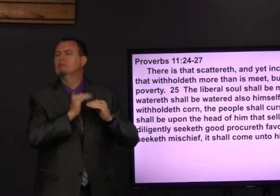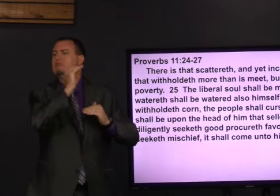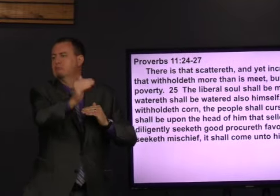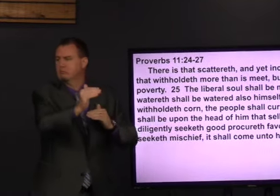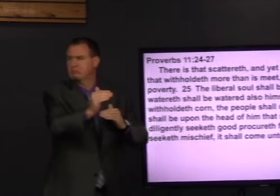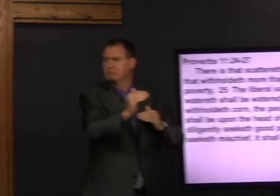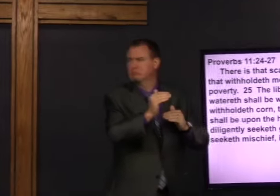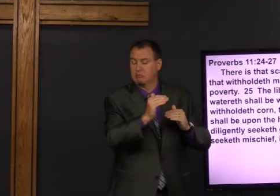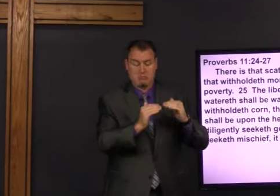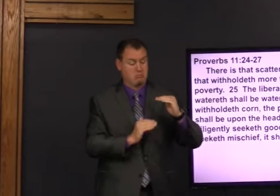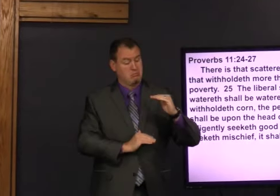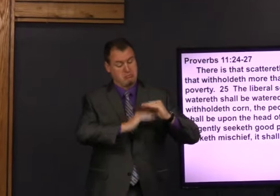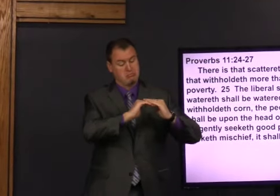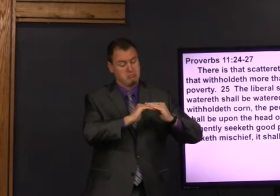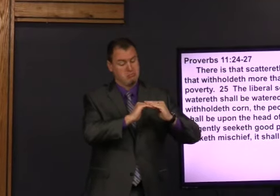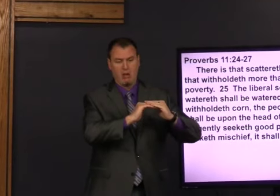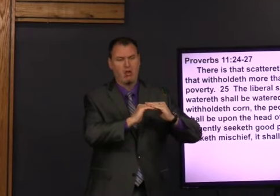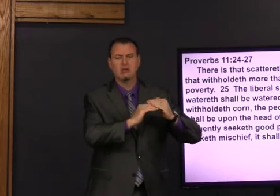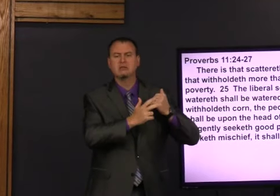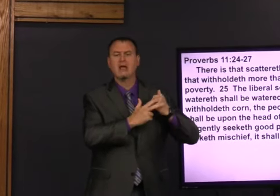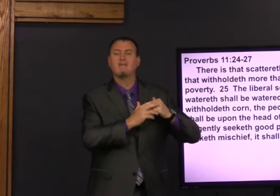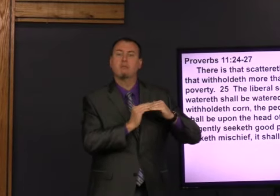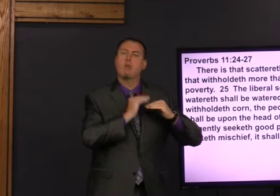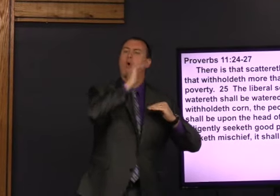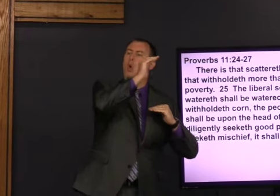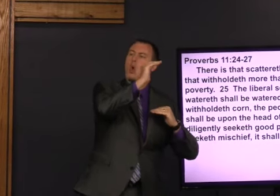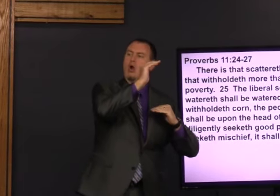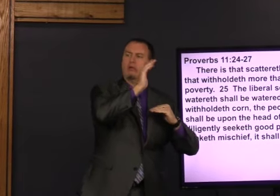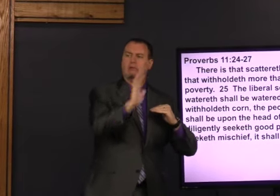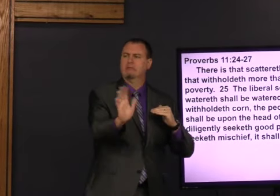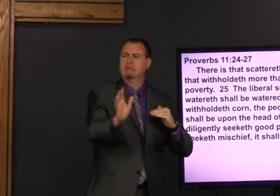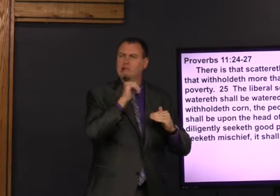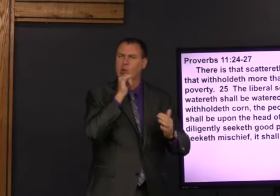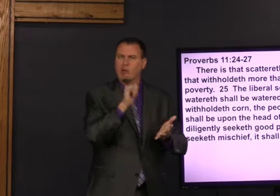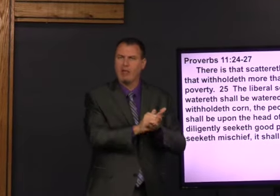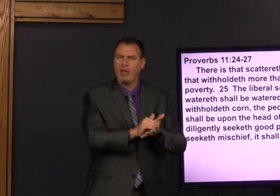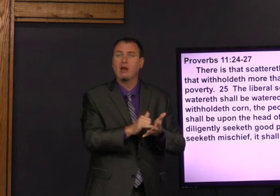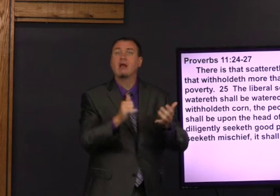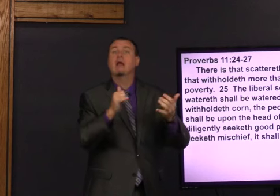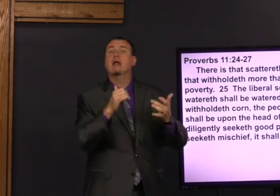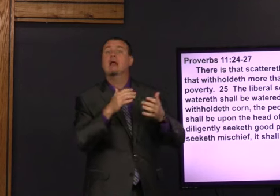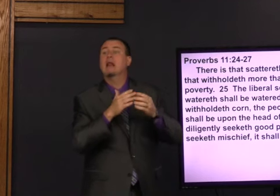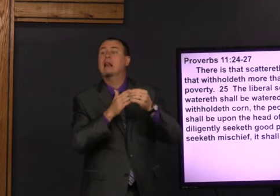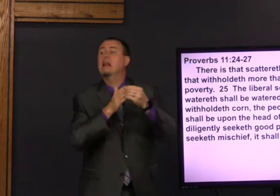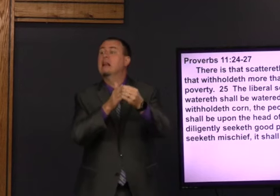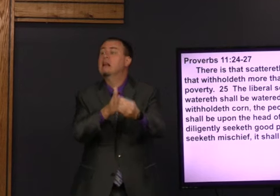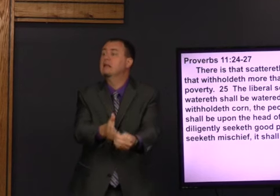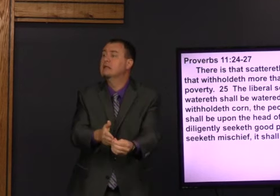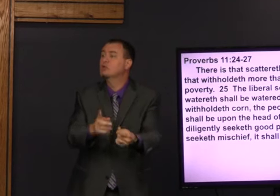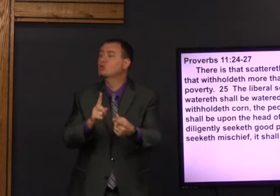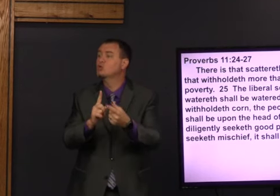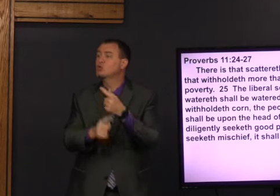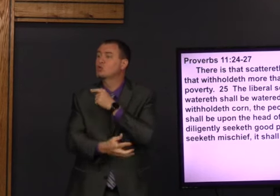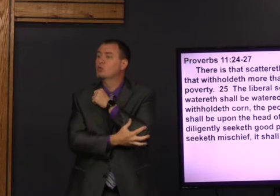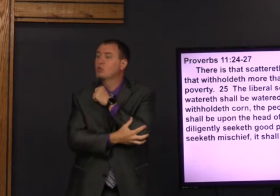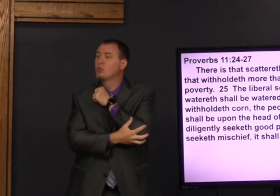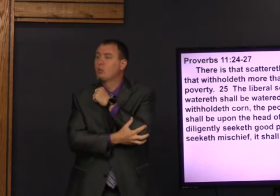more than I, you know, if I withhold too much, I save too much. I don't want to do that. Leads